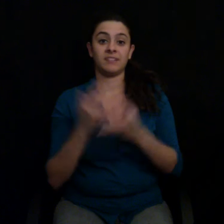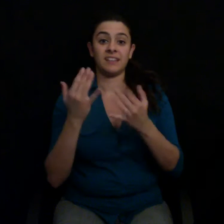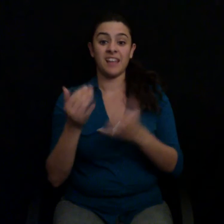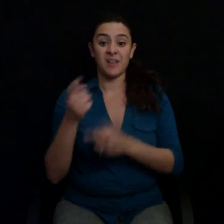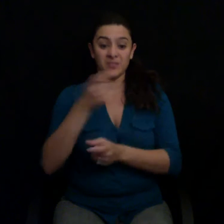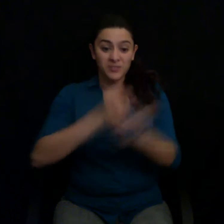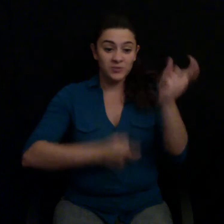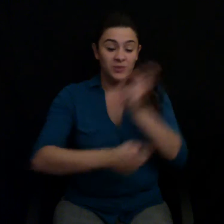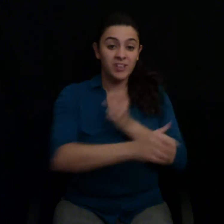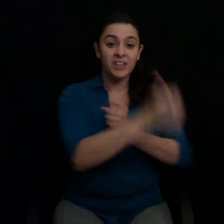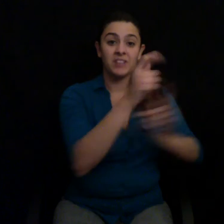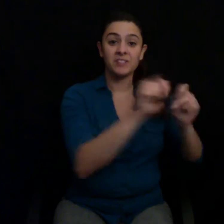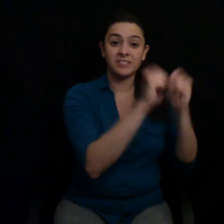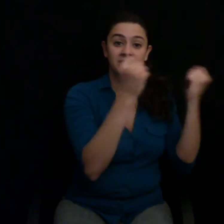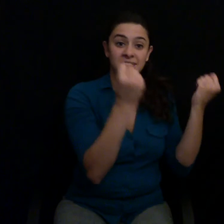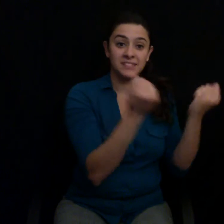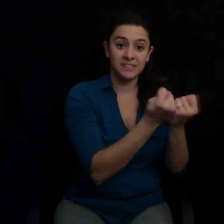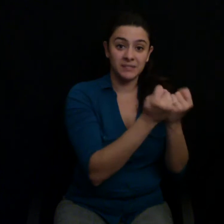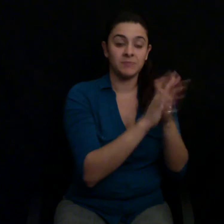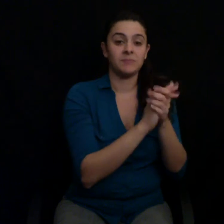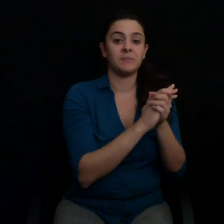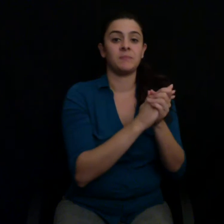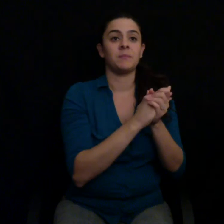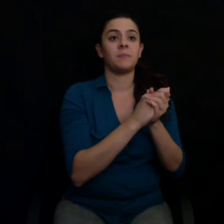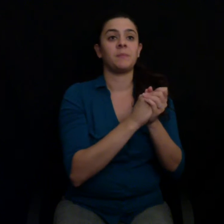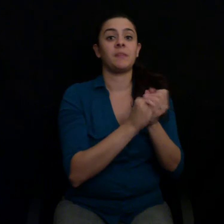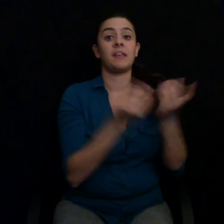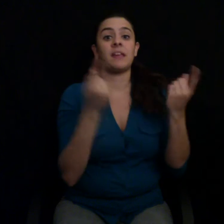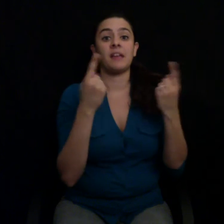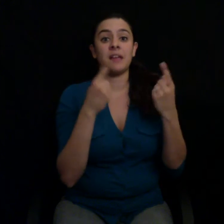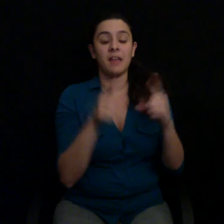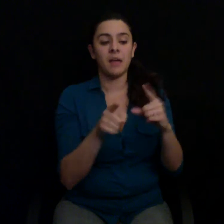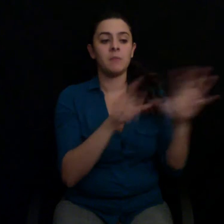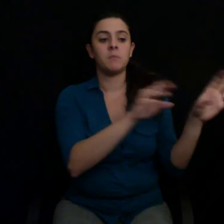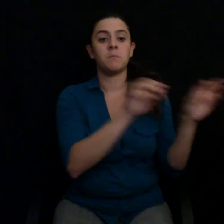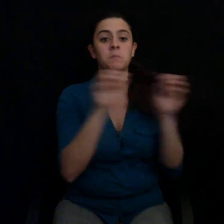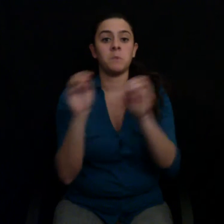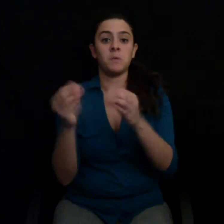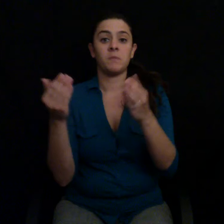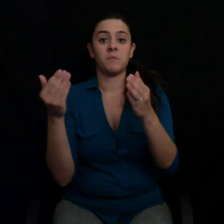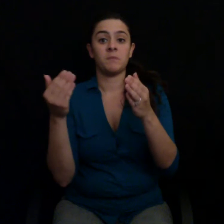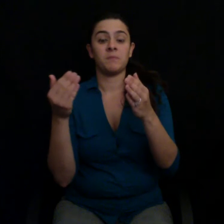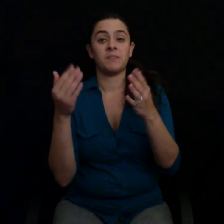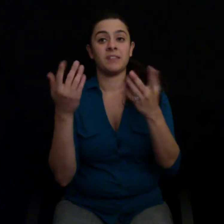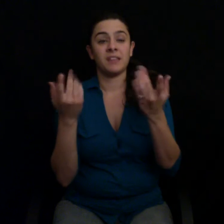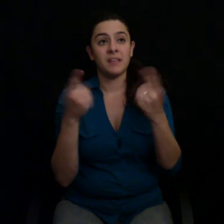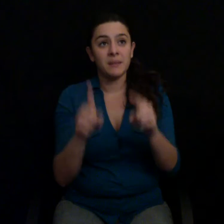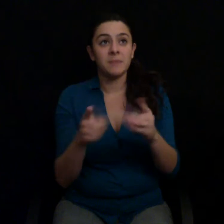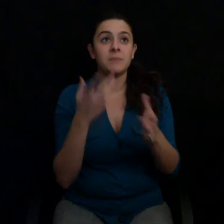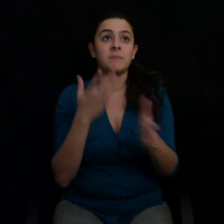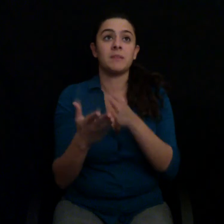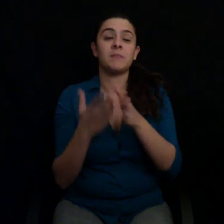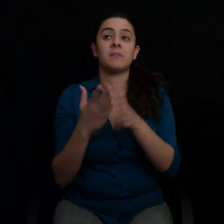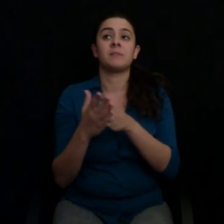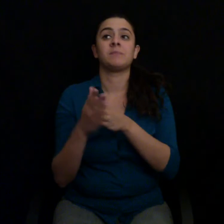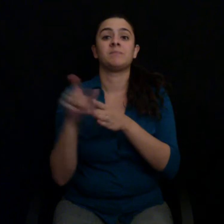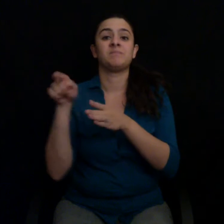racing team. So in the event that the Doge car does come back to NASCAR, Josh will not be driving it, which I know is a downer for a lot of folks. I,